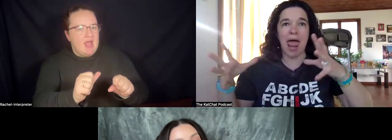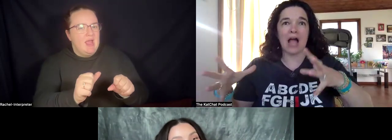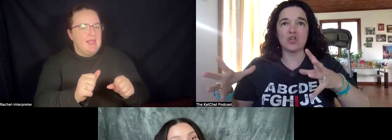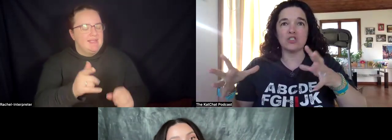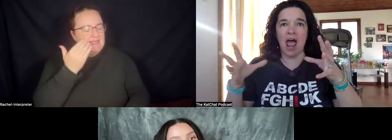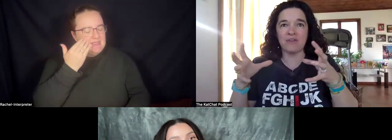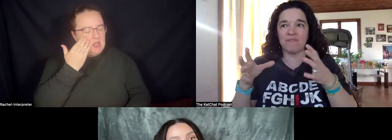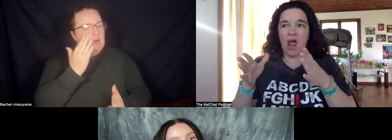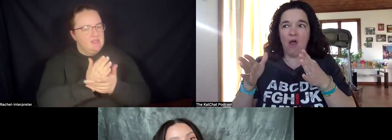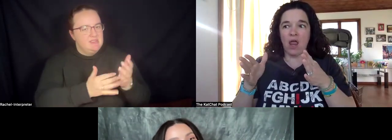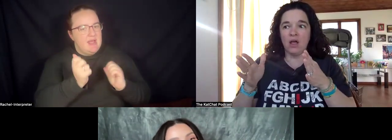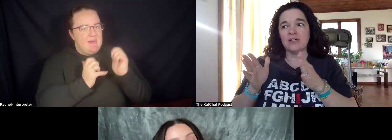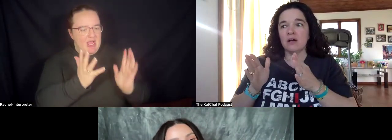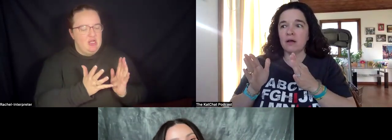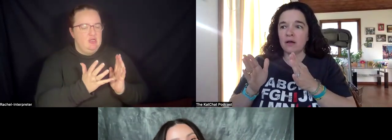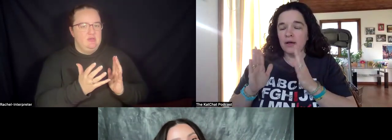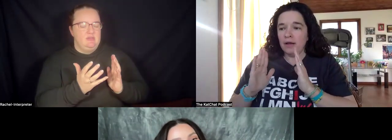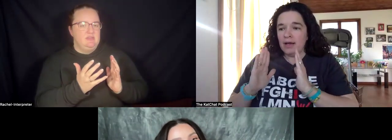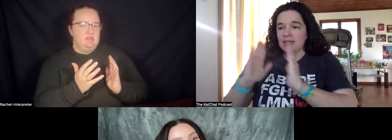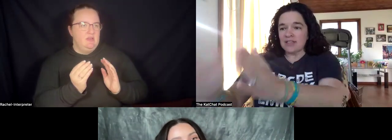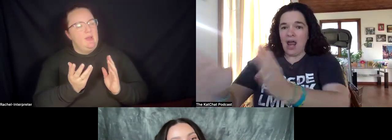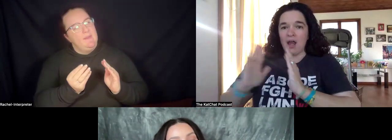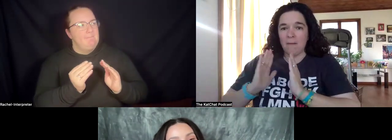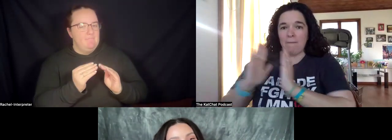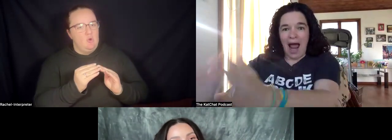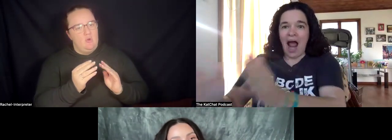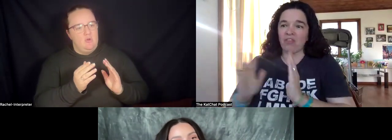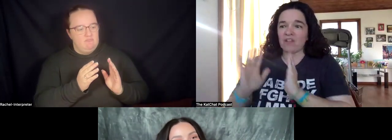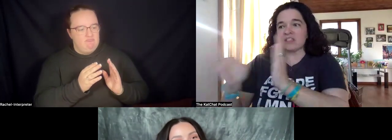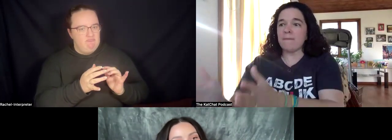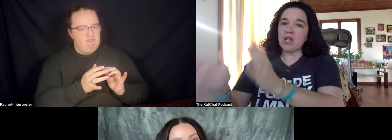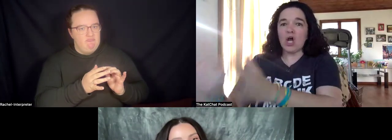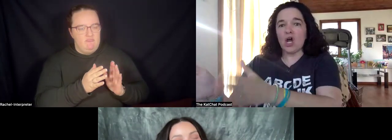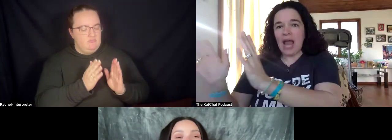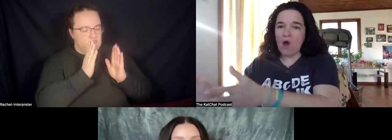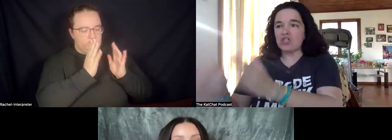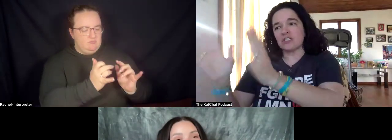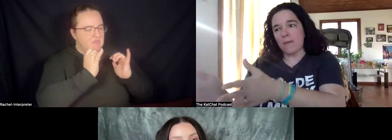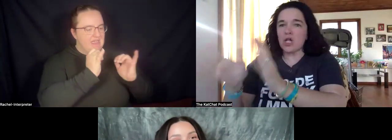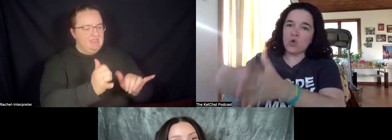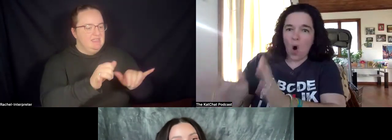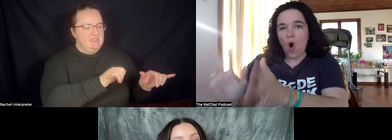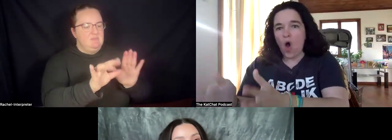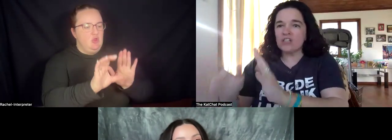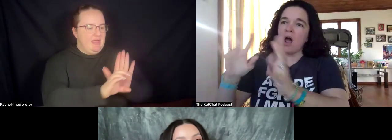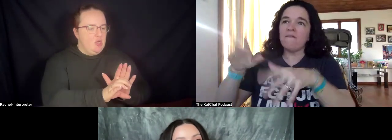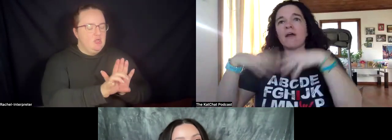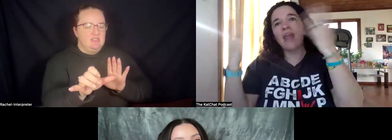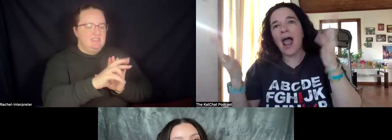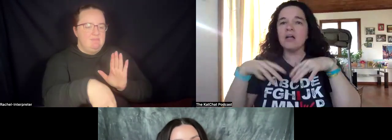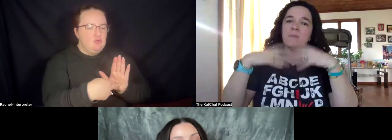know some actors have a very same path of the similar character, similar